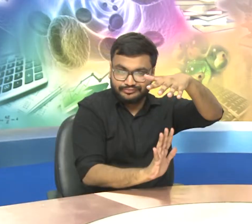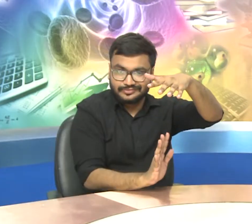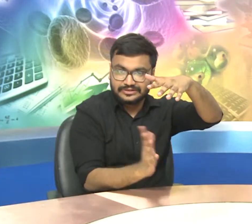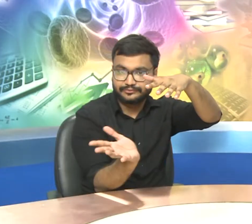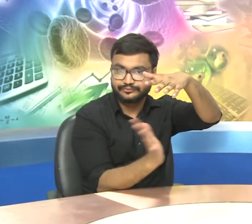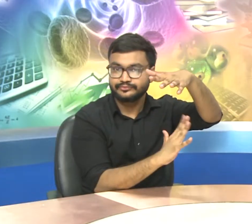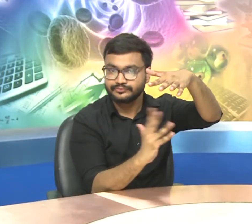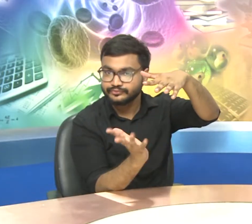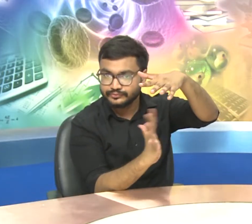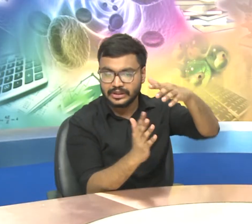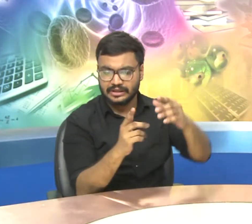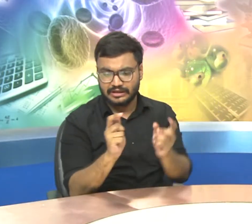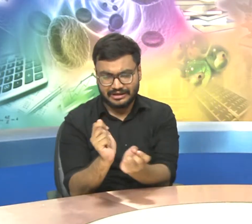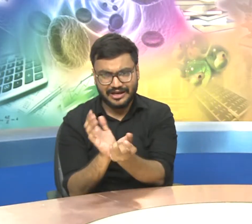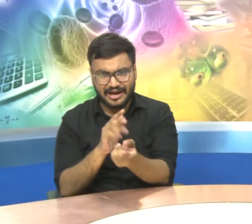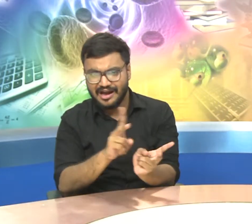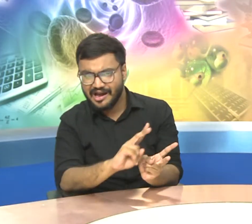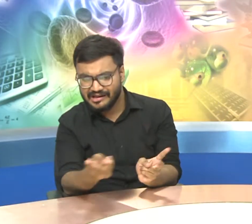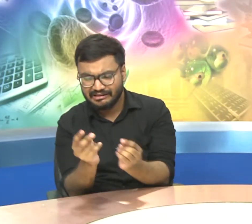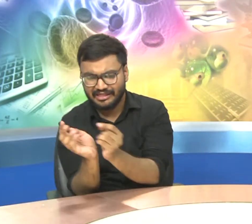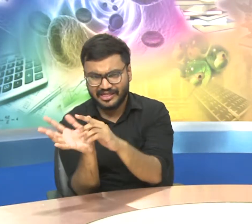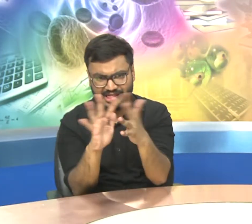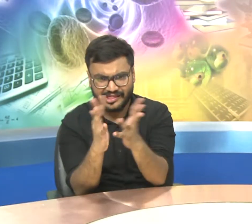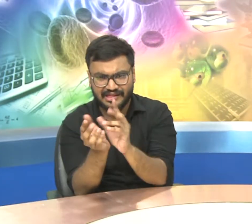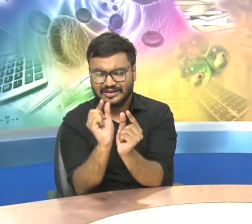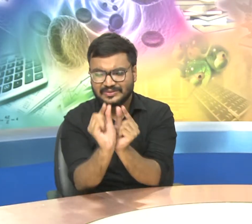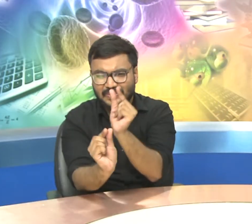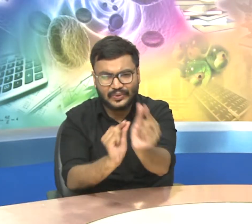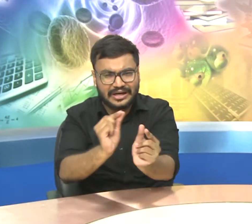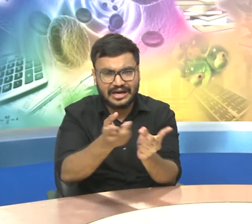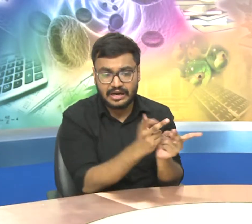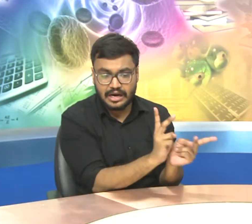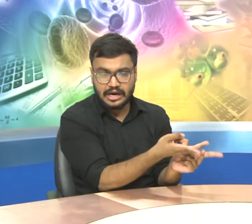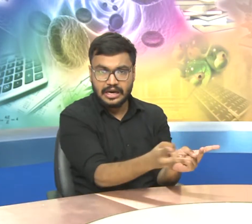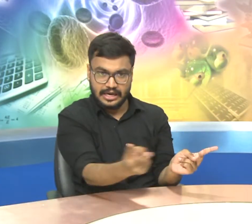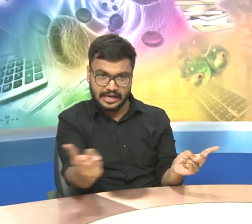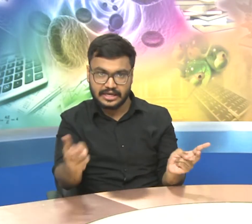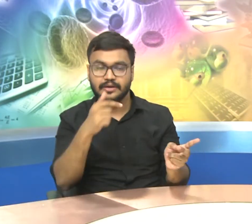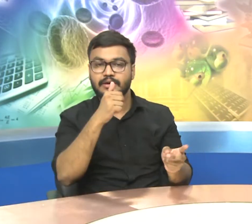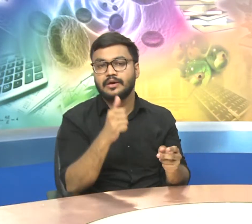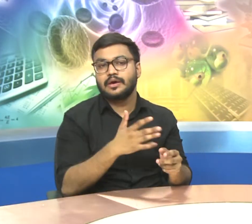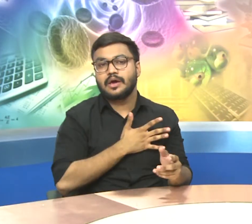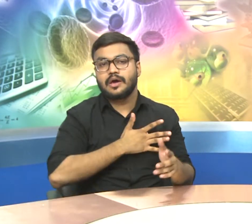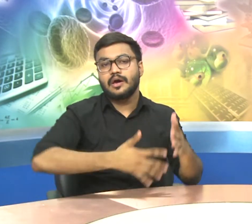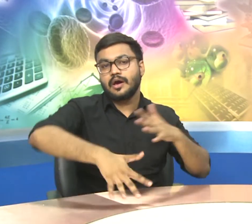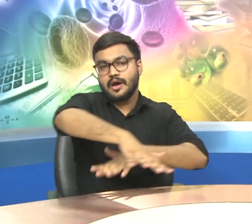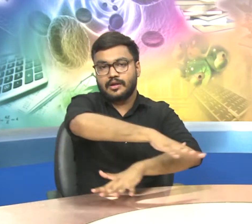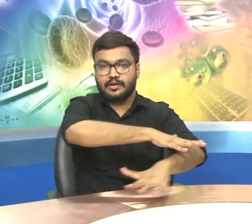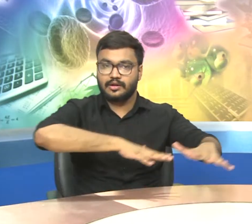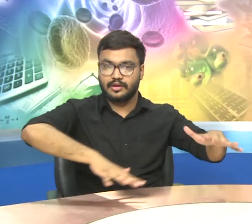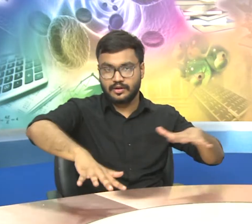For example, Hydrilla, Rupia, musk grasses, etc.